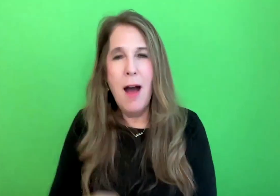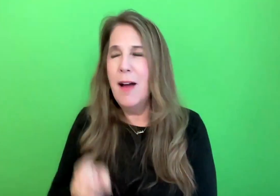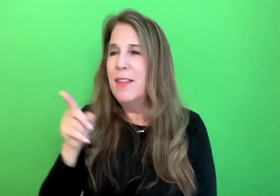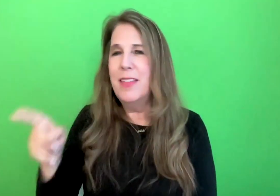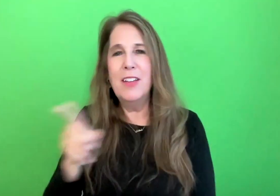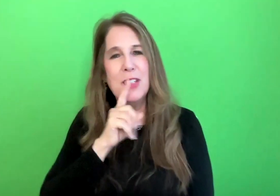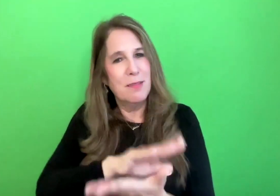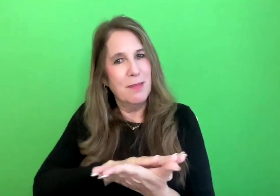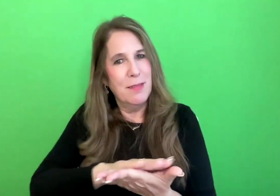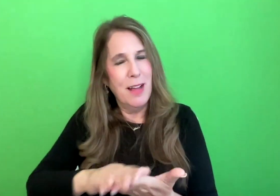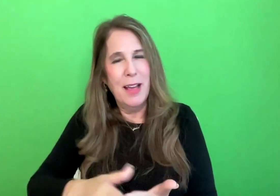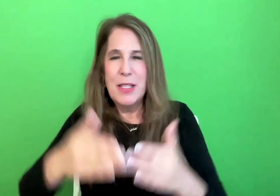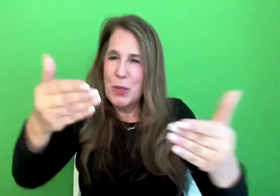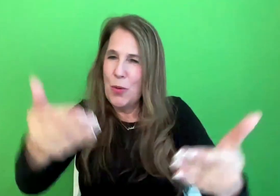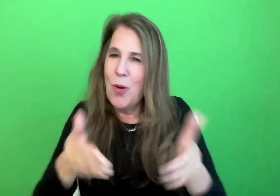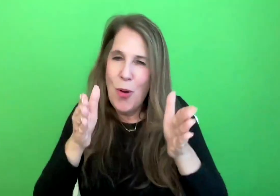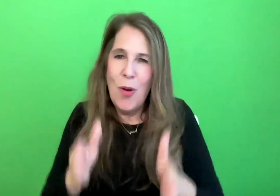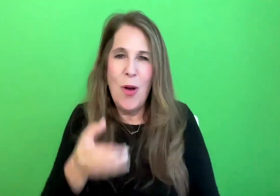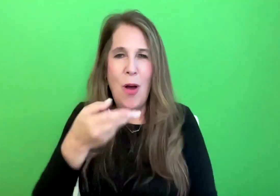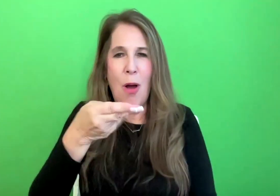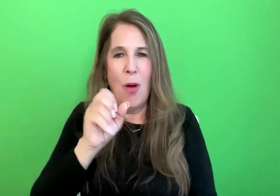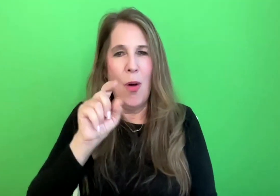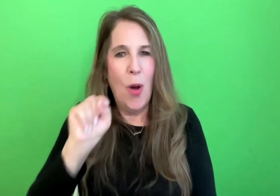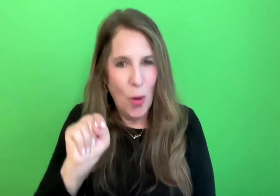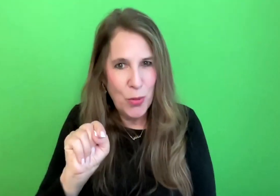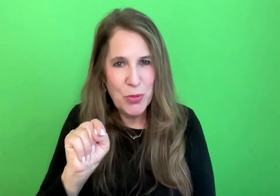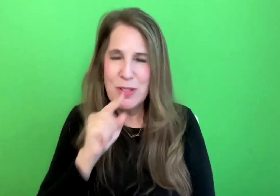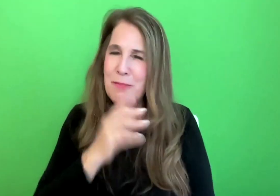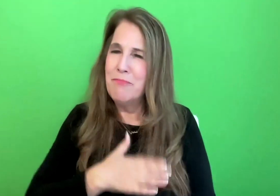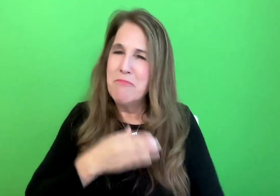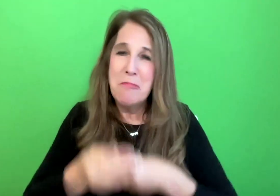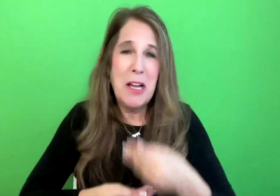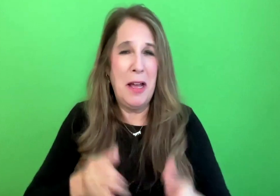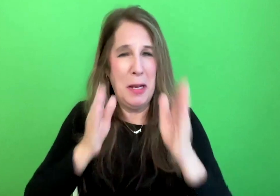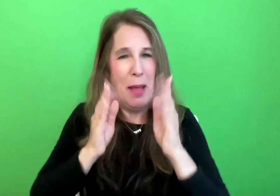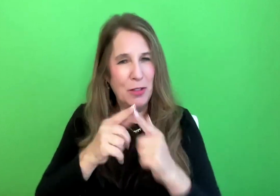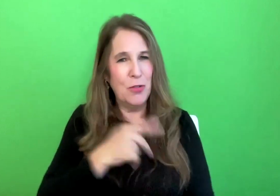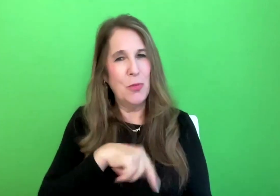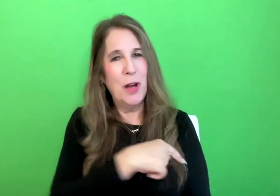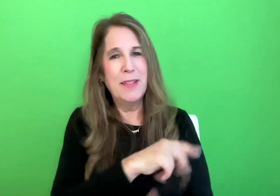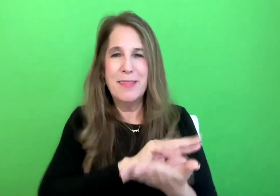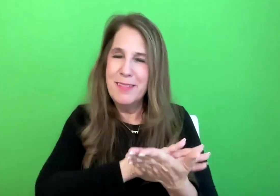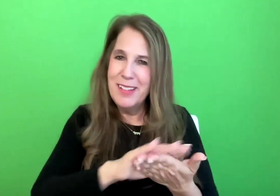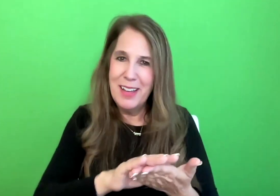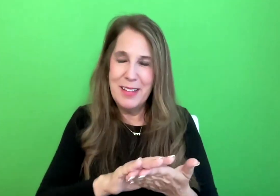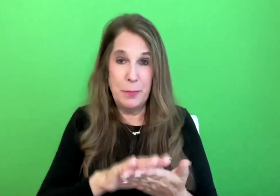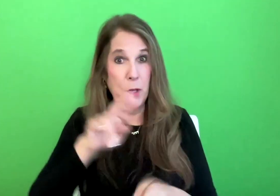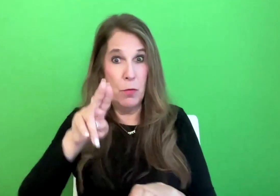kind hosts. Of course, this is what the Torah teaches. Abraham and Sarah were the models of generosity